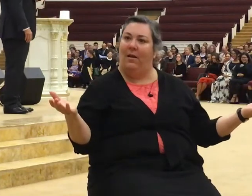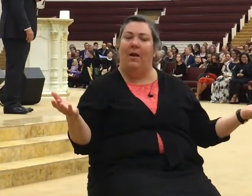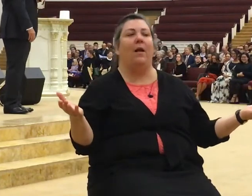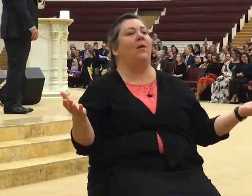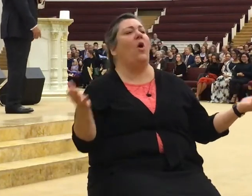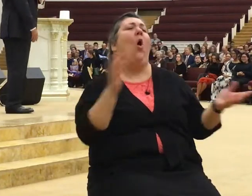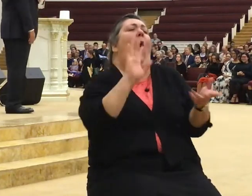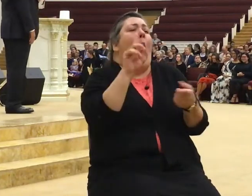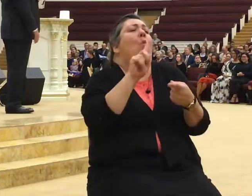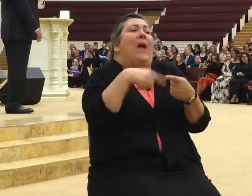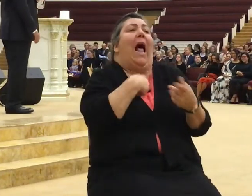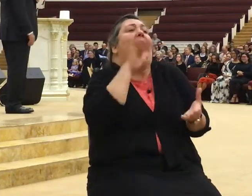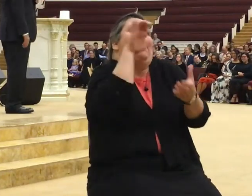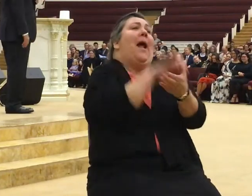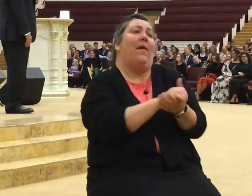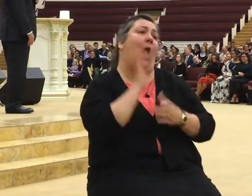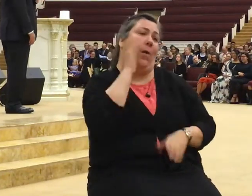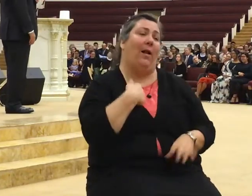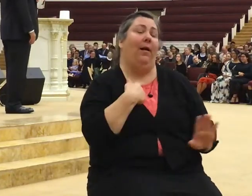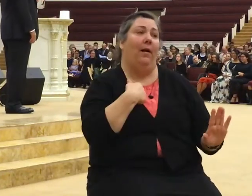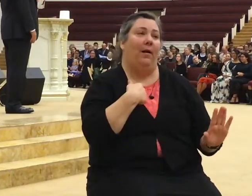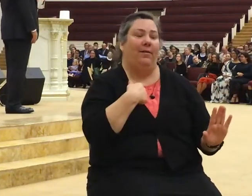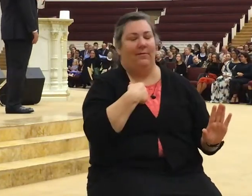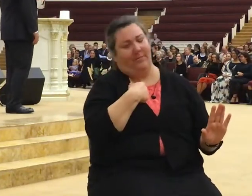Well, when I get married.